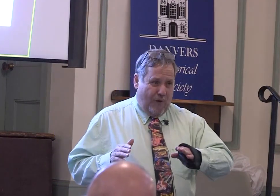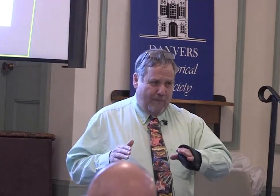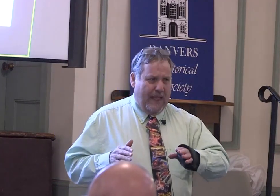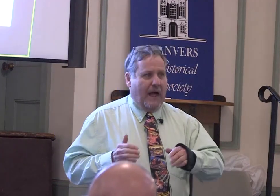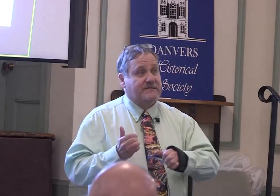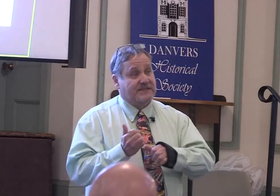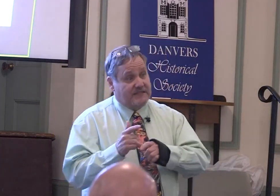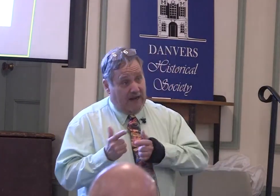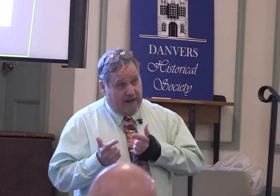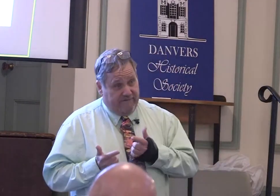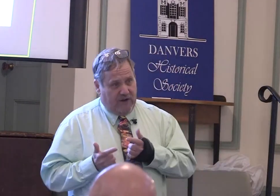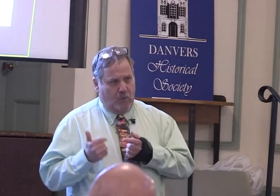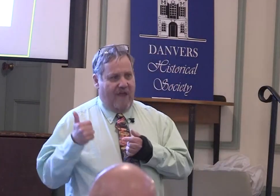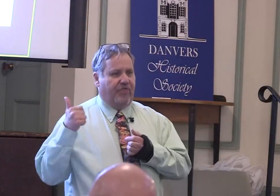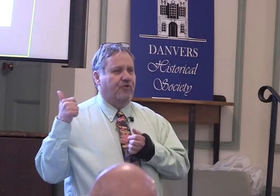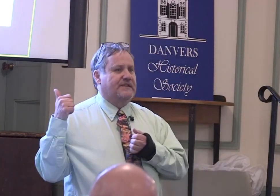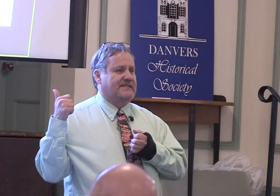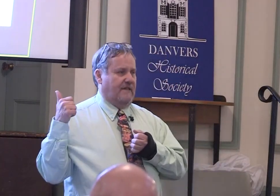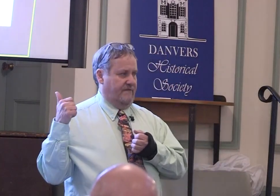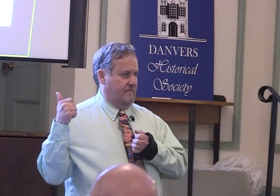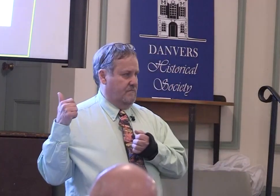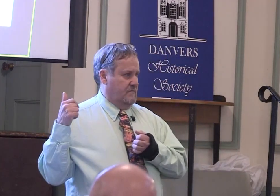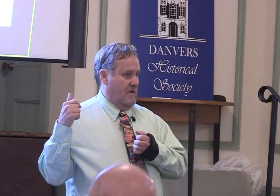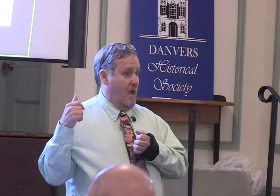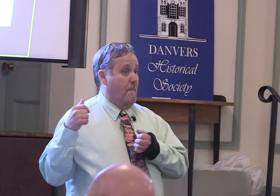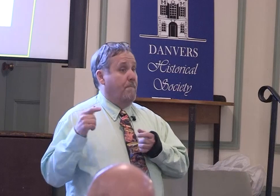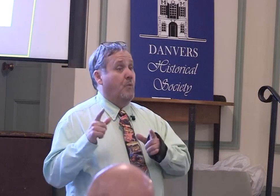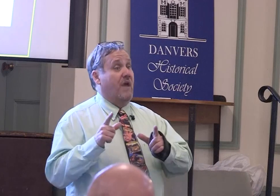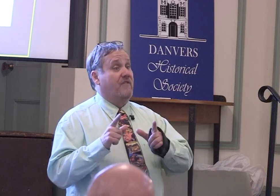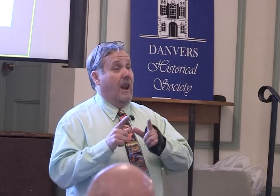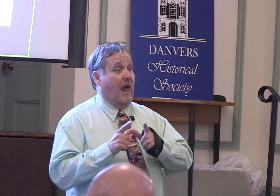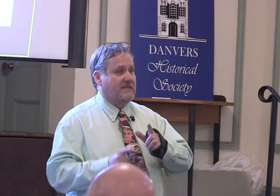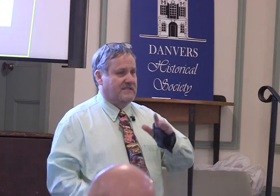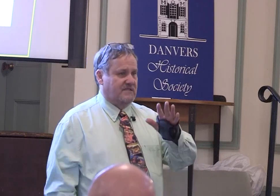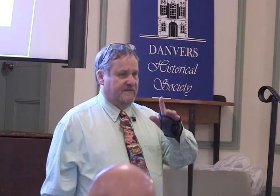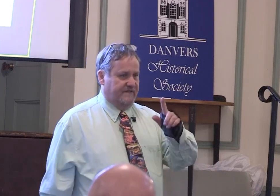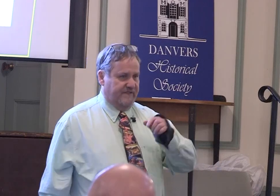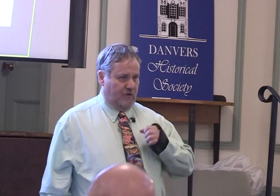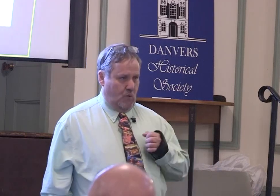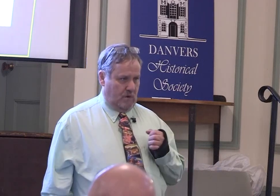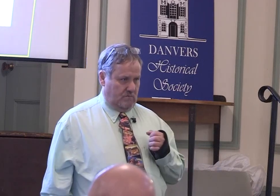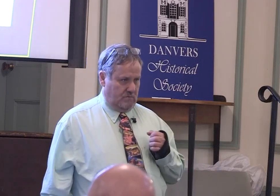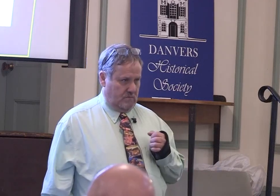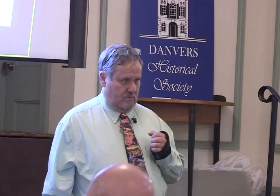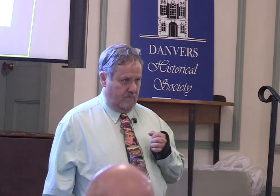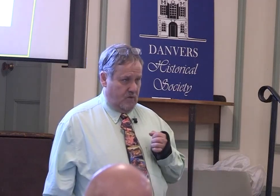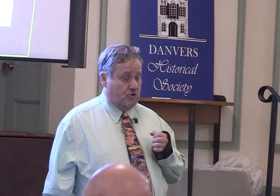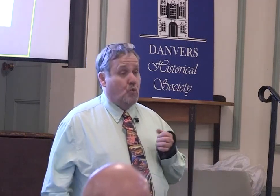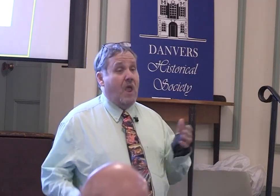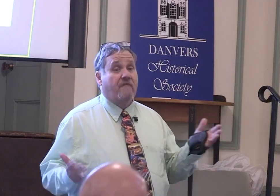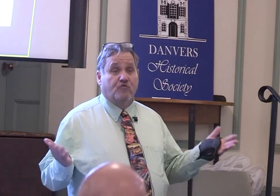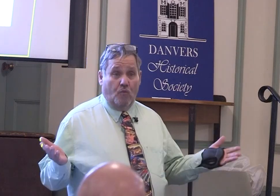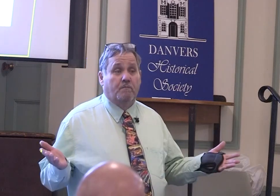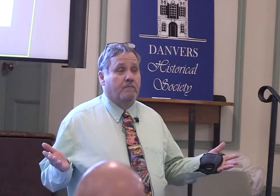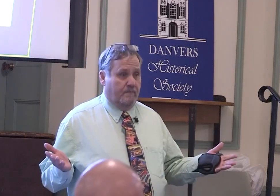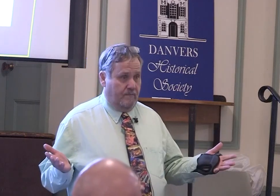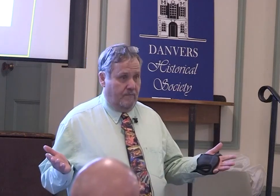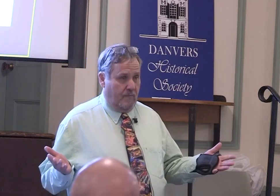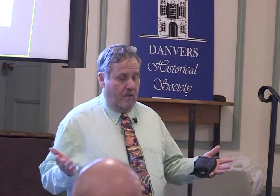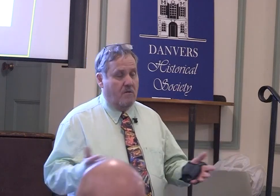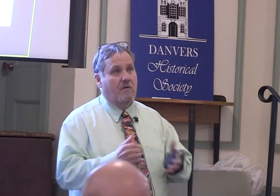Fourth floor, assisted living, we have 37. But we have a license for 51. So we have